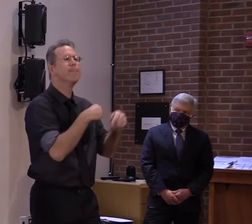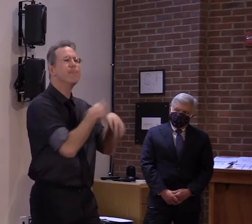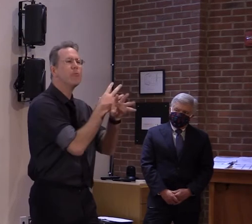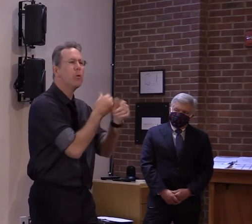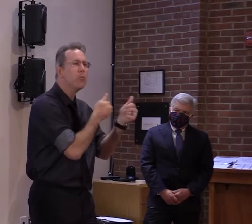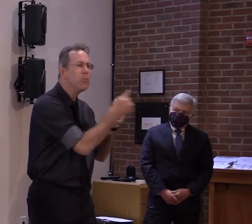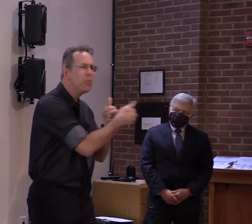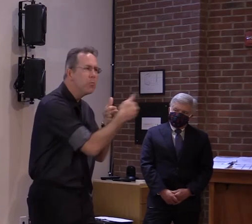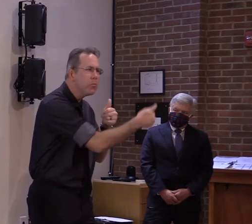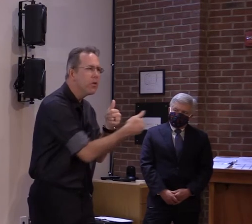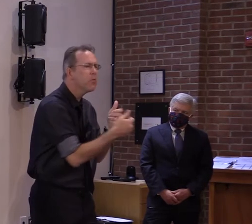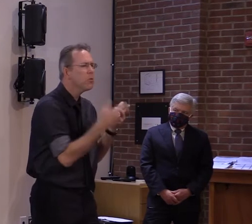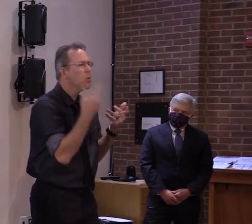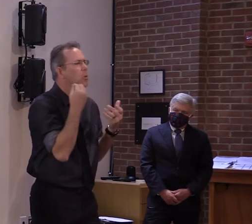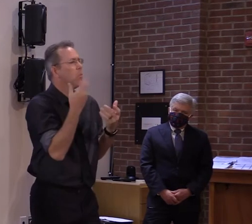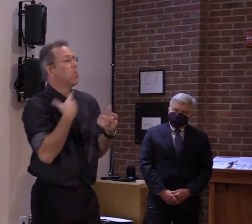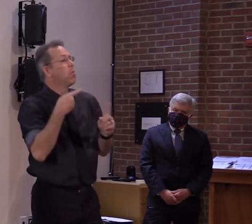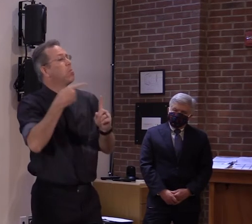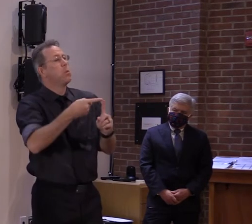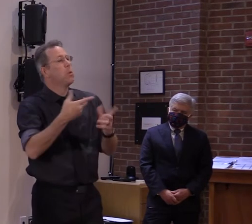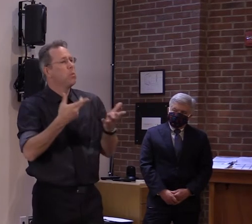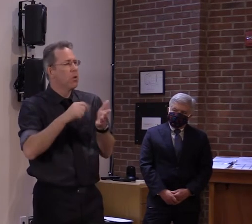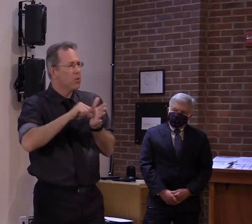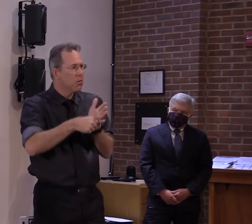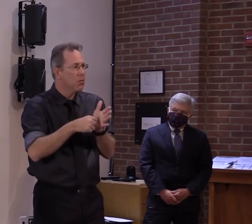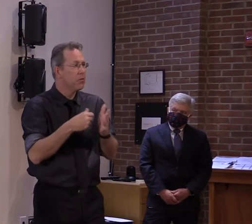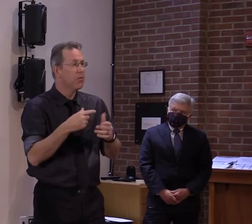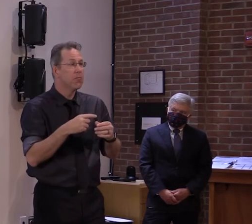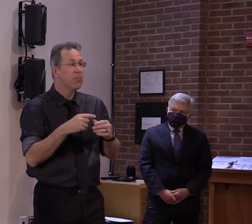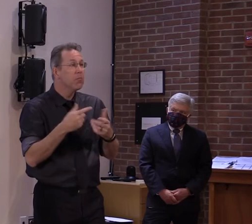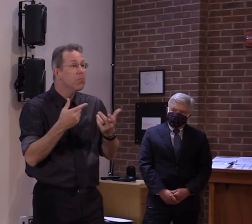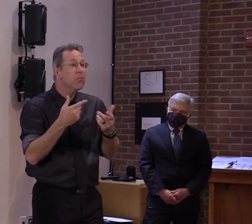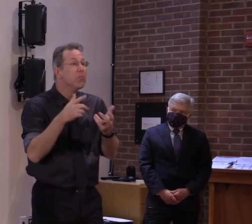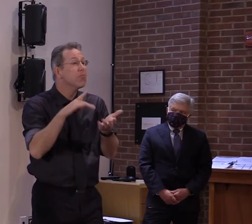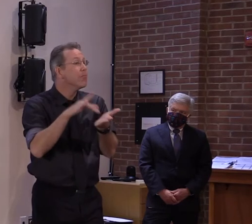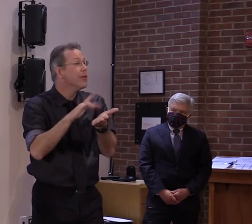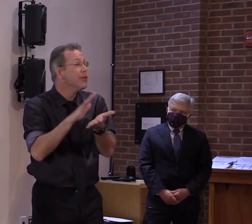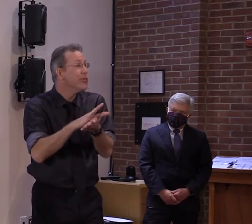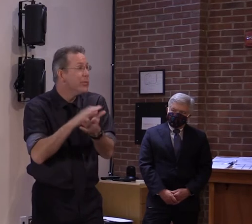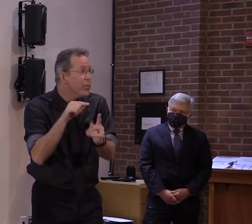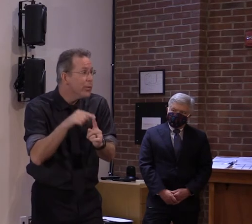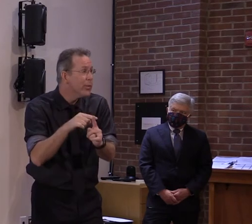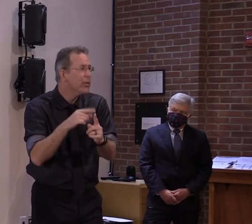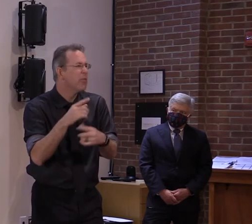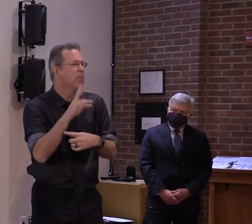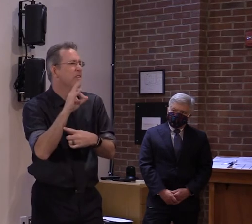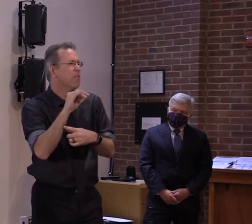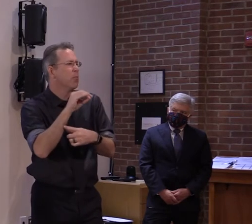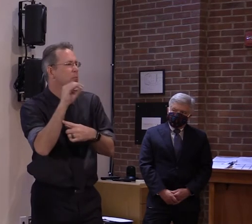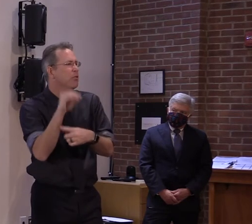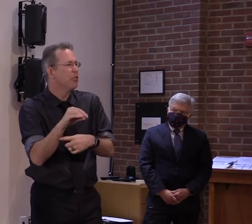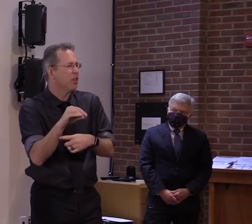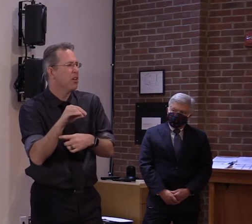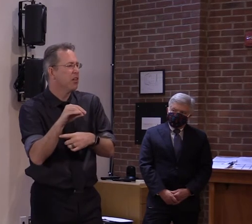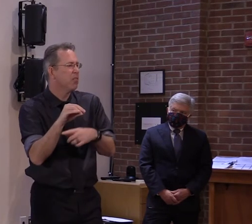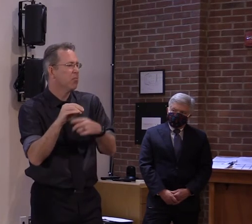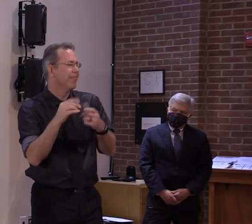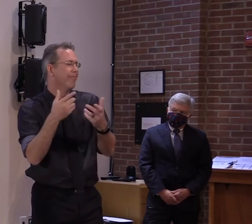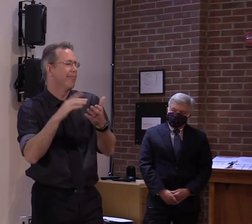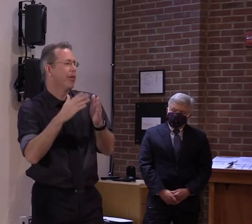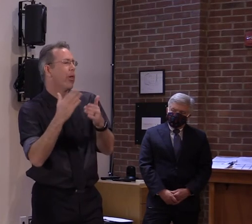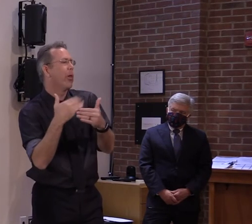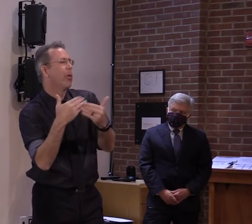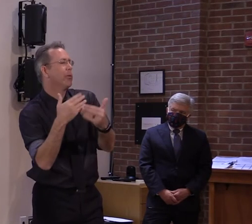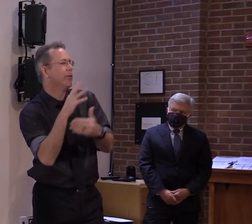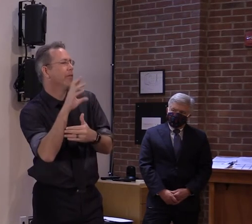level, about 70% of our schools at that level are in hybrid and remain in that status. What we've seen at the end, as of the